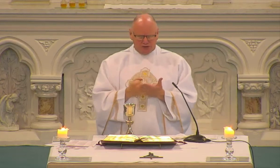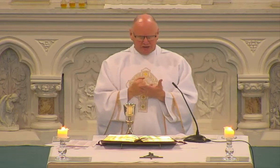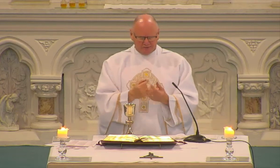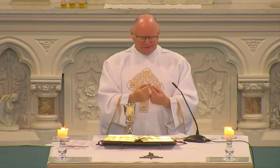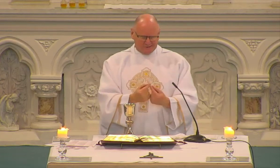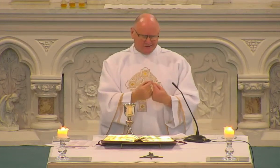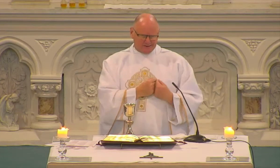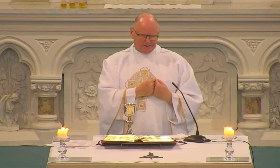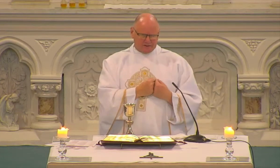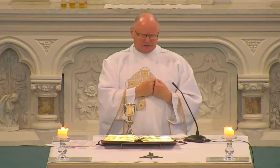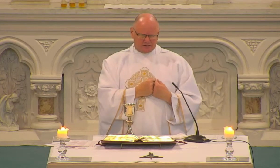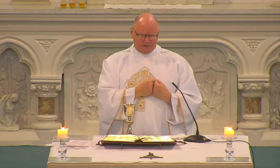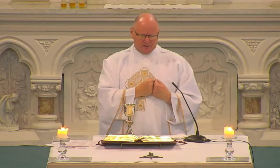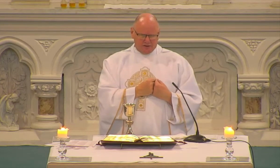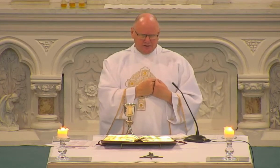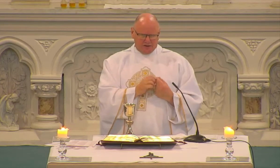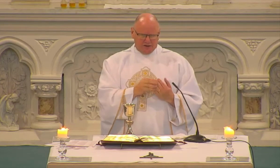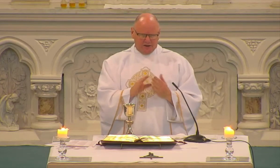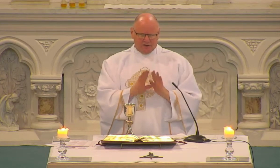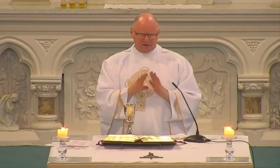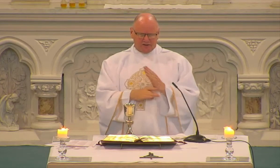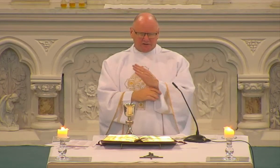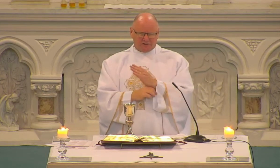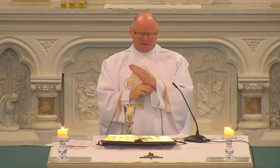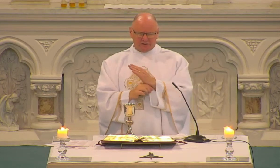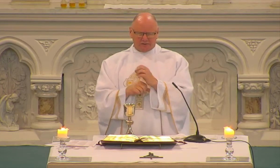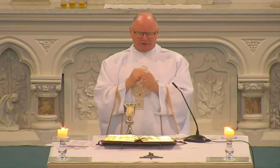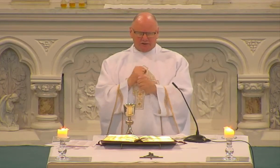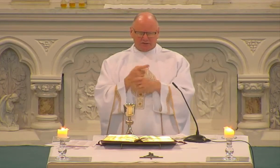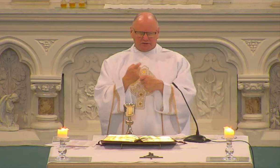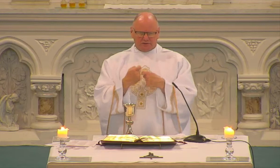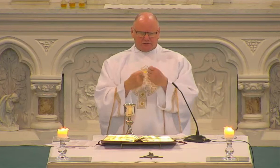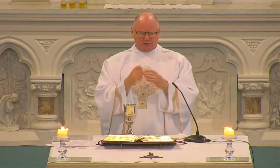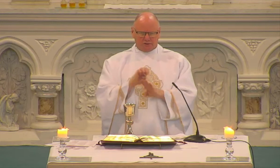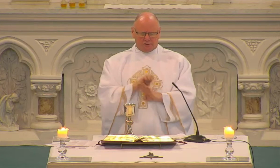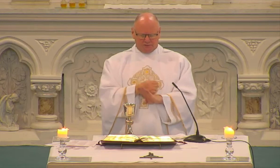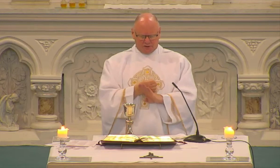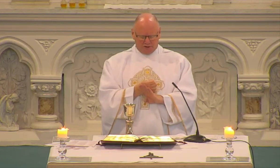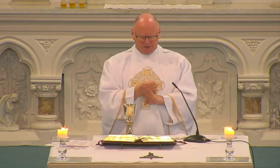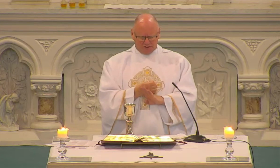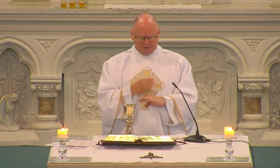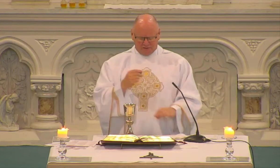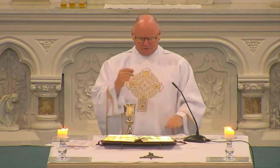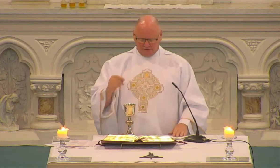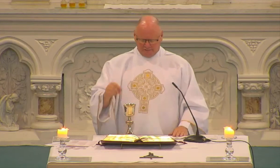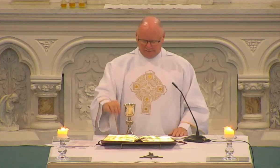trespass against us. And lead us not into temptation, but deliver us from evil.